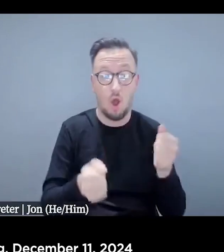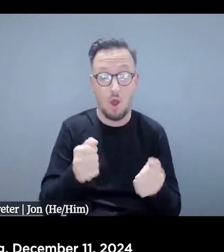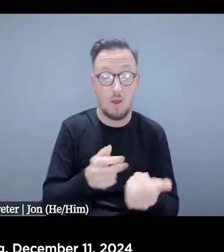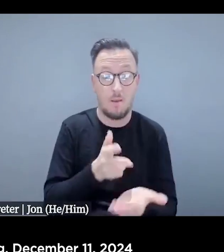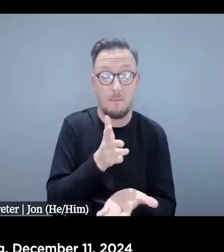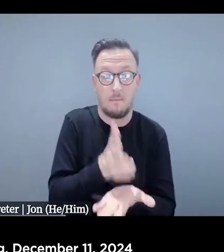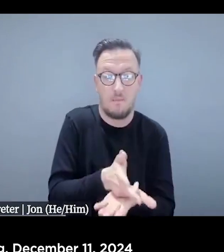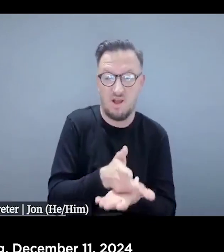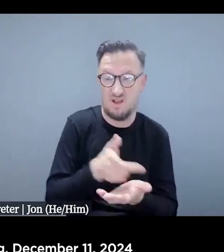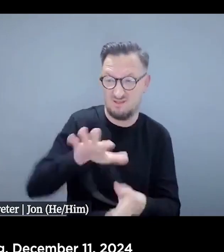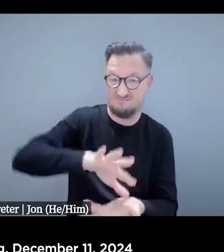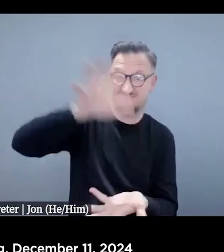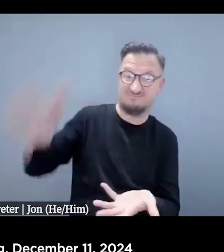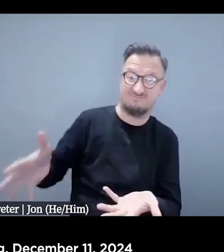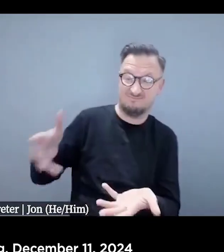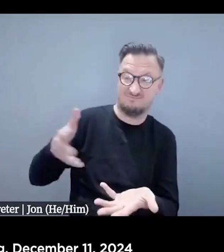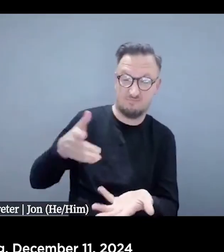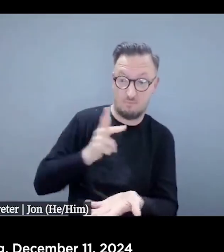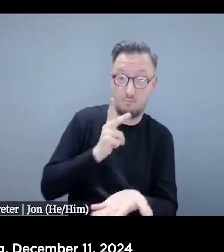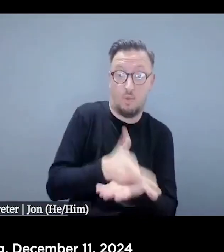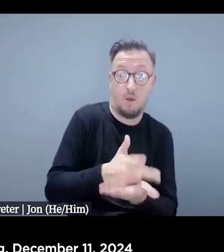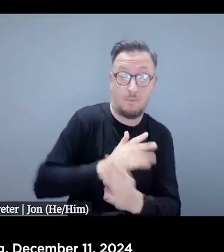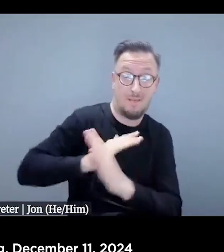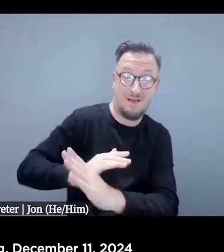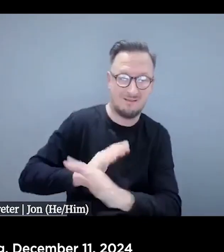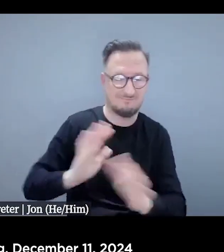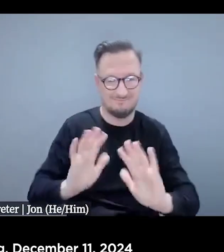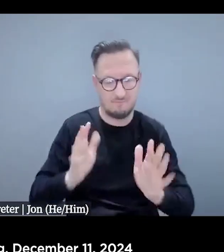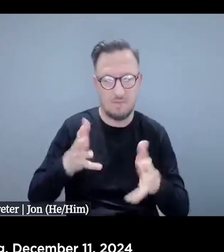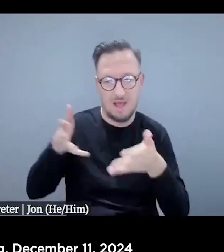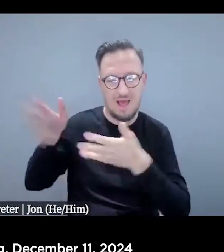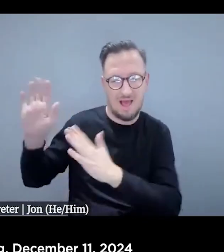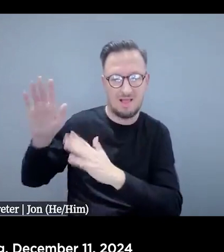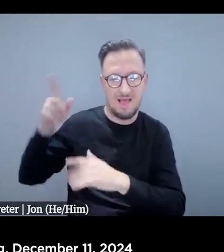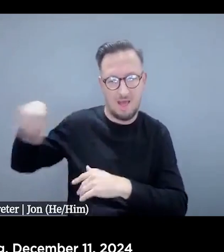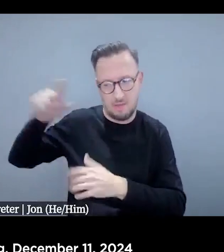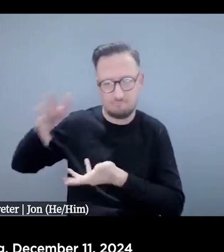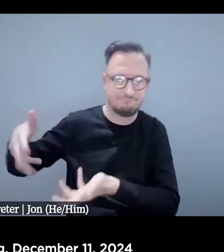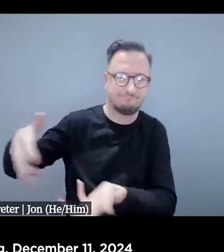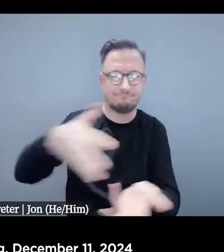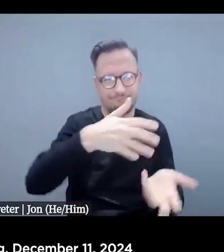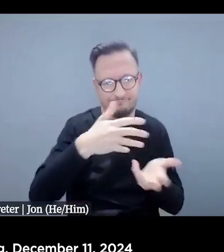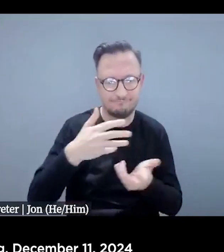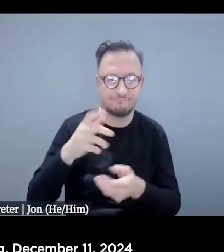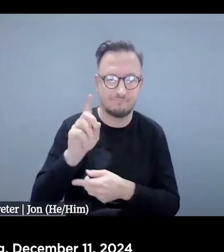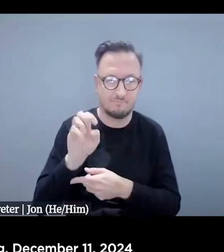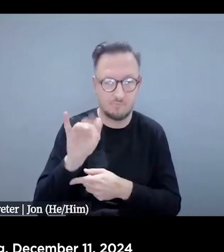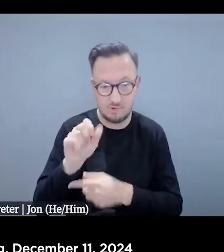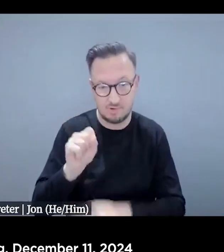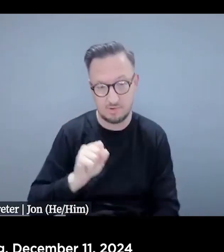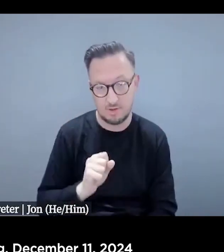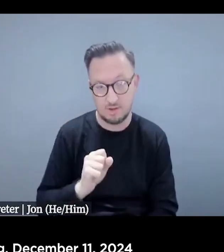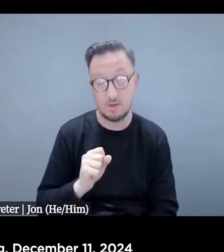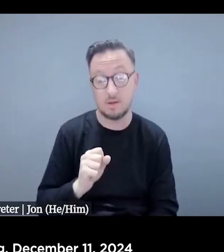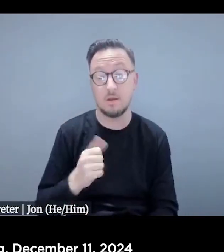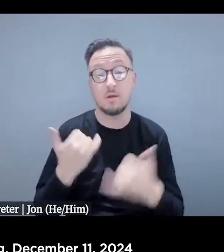of storm debris piles to ensure that crews can collect storm debris. Today, I would